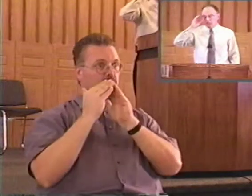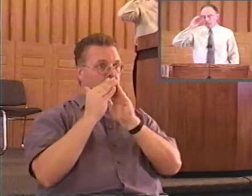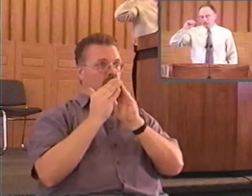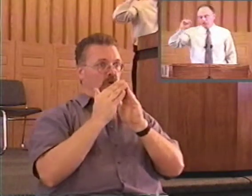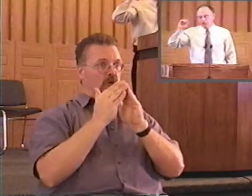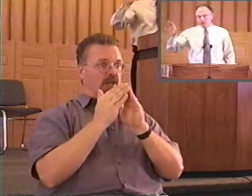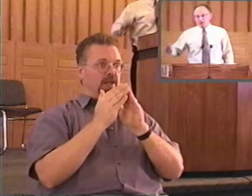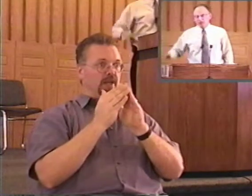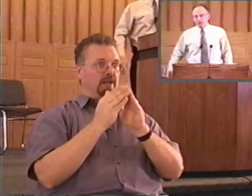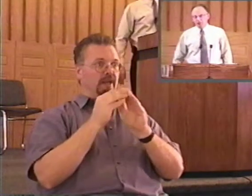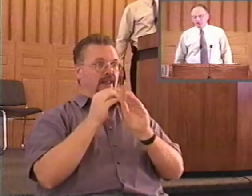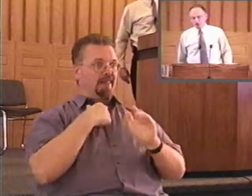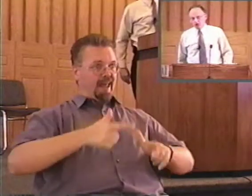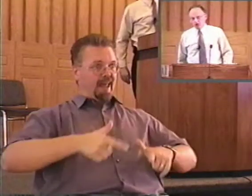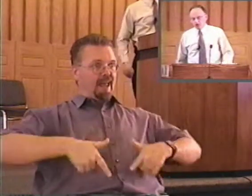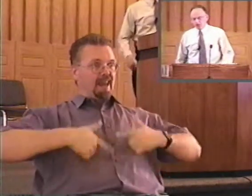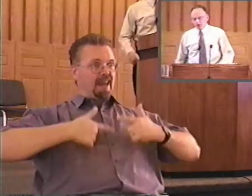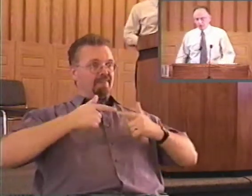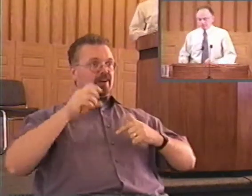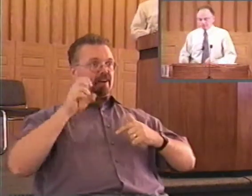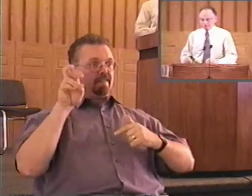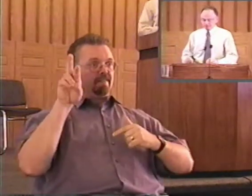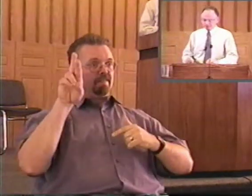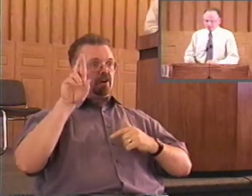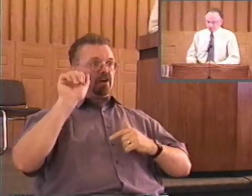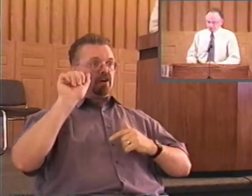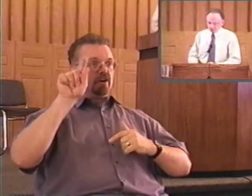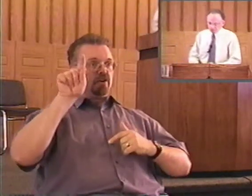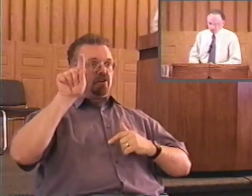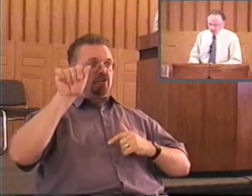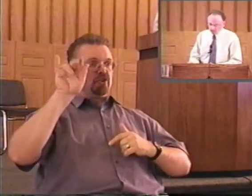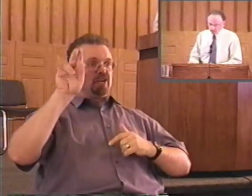in Virginia. And they attended a church.